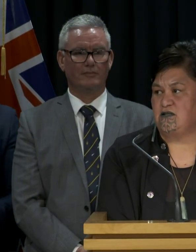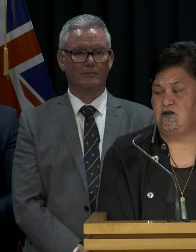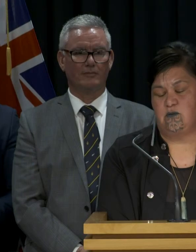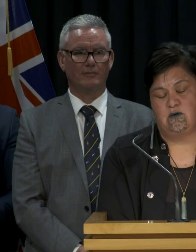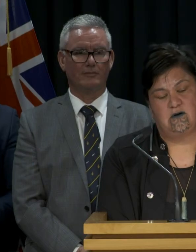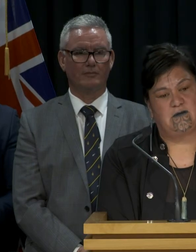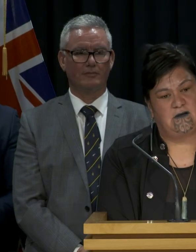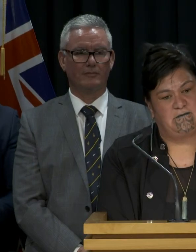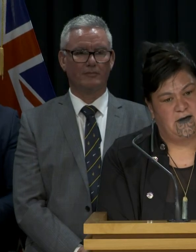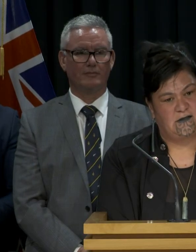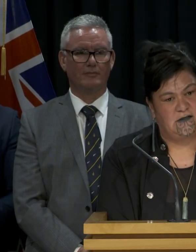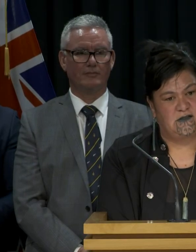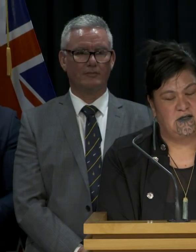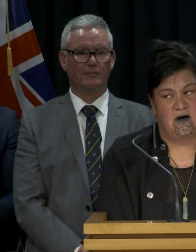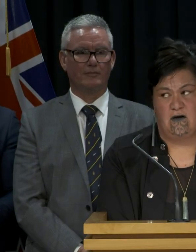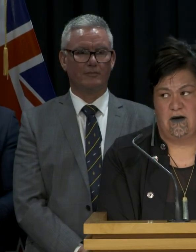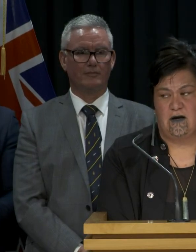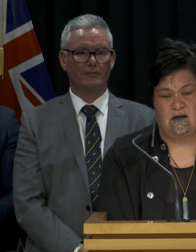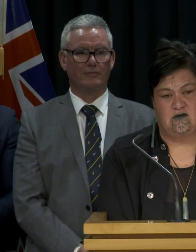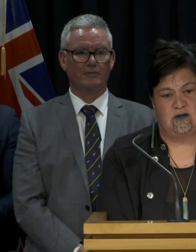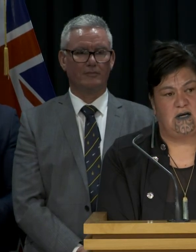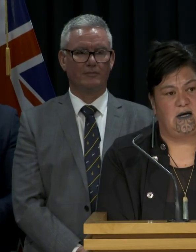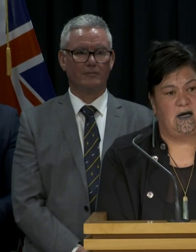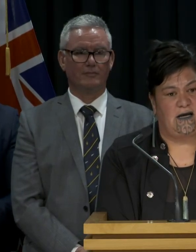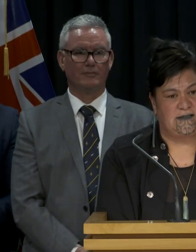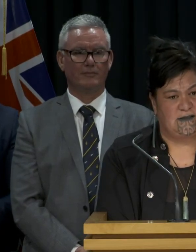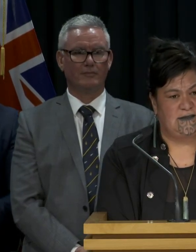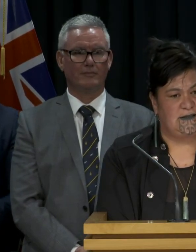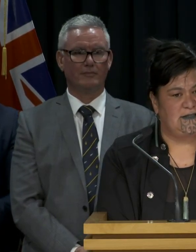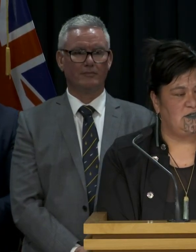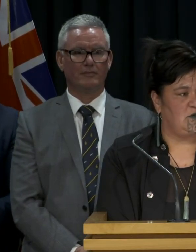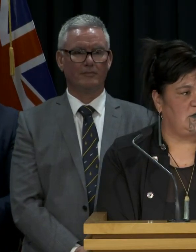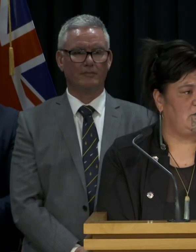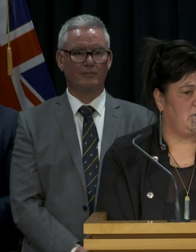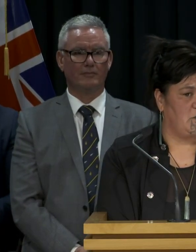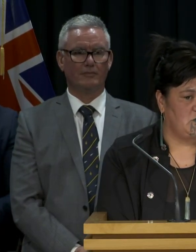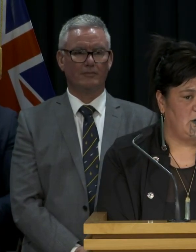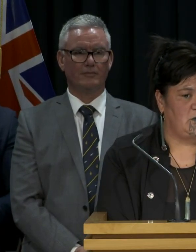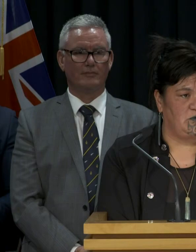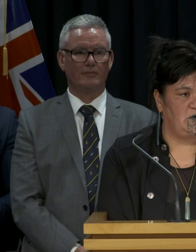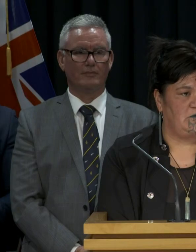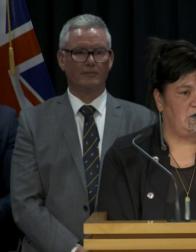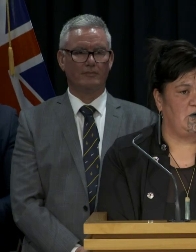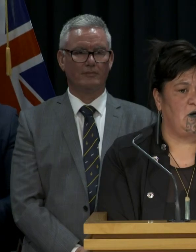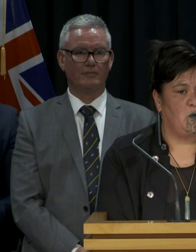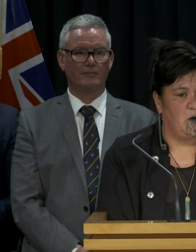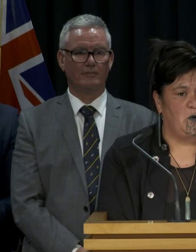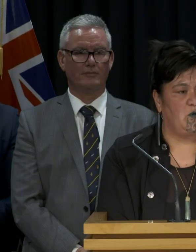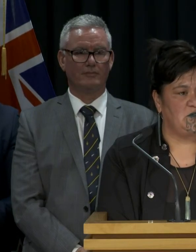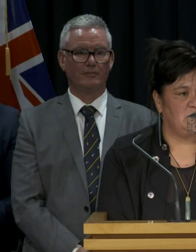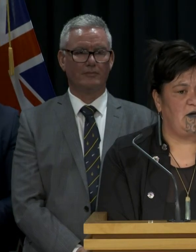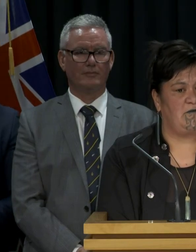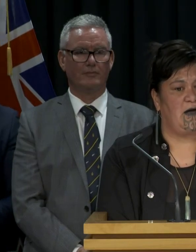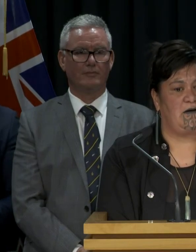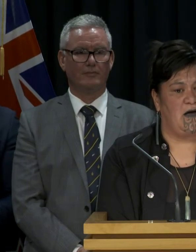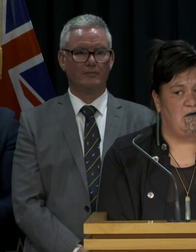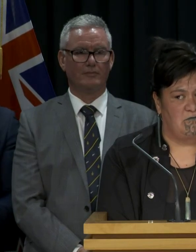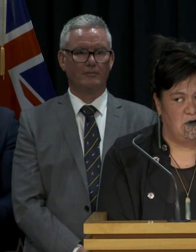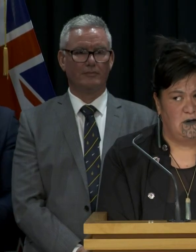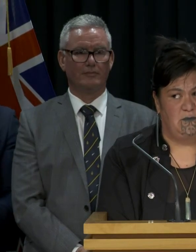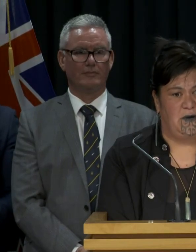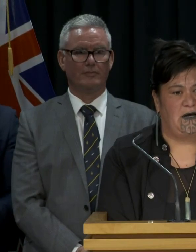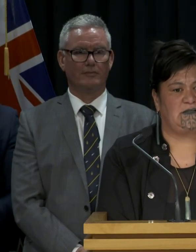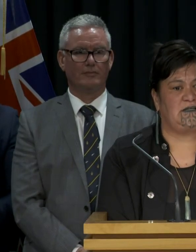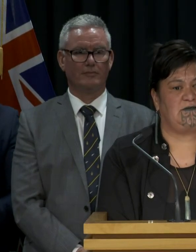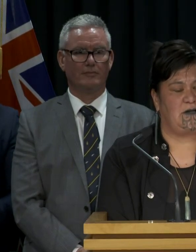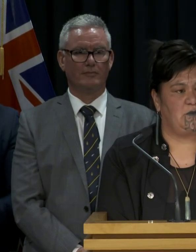will continue to work for the advantage of our country, our citizens, and certainly from a trading point of view, where we want to have a